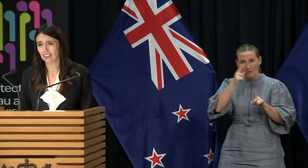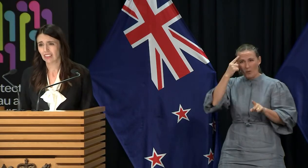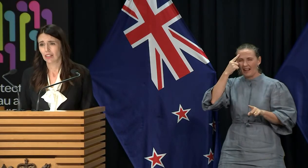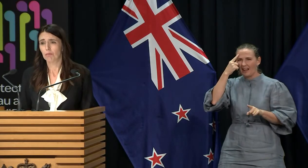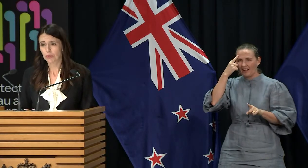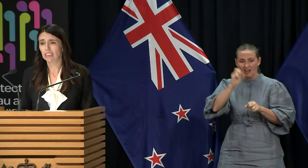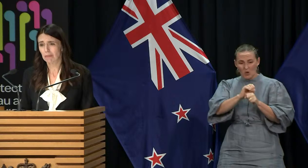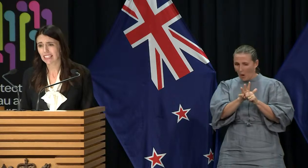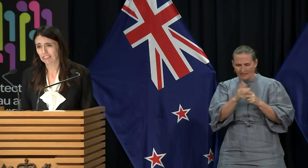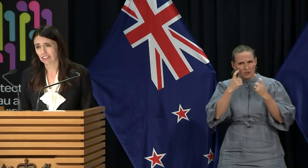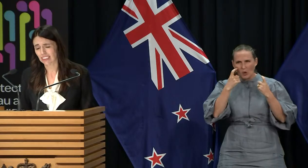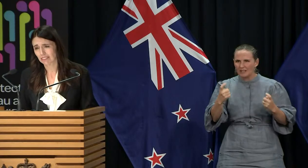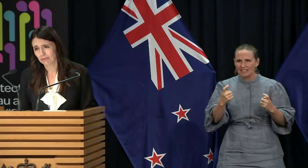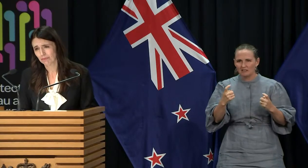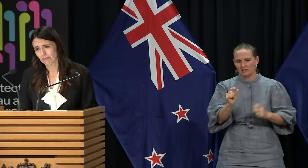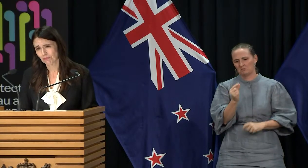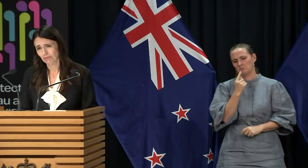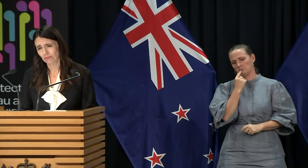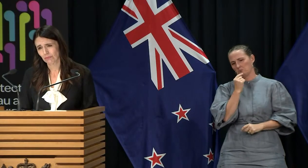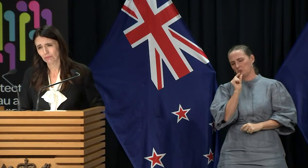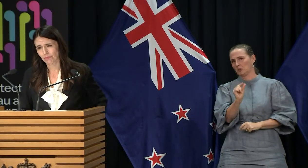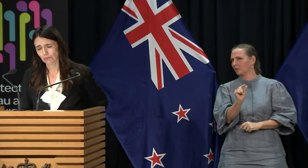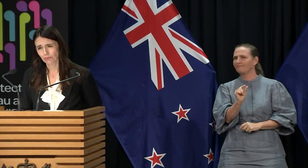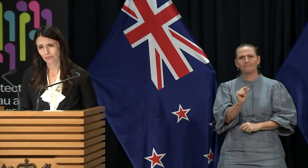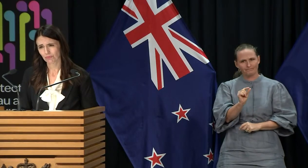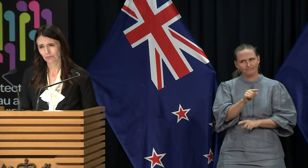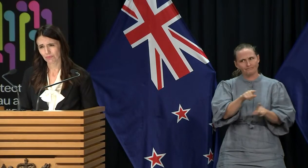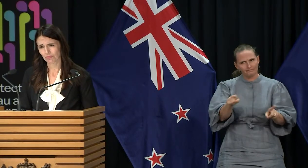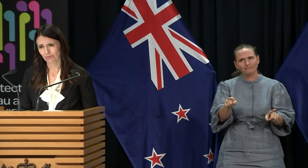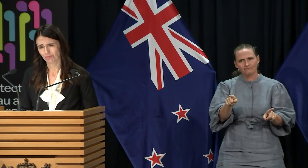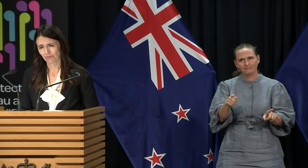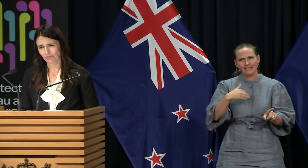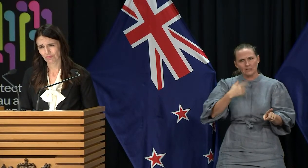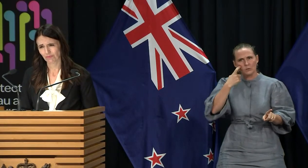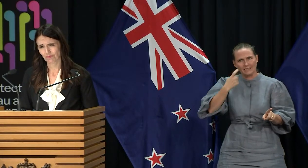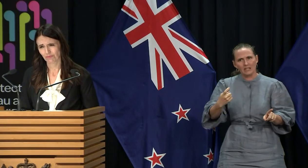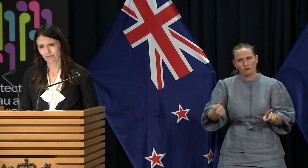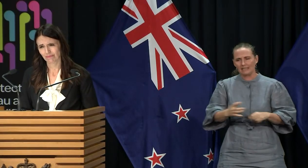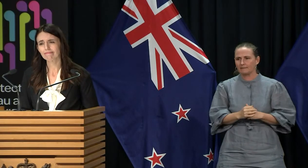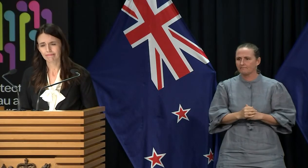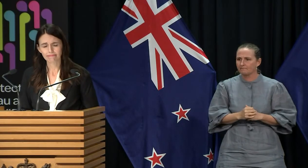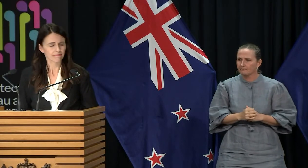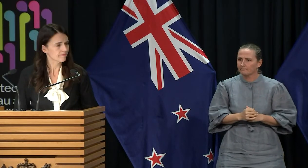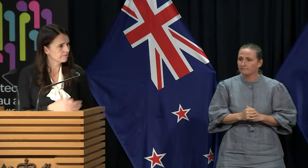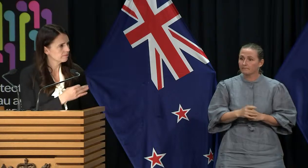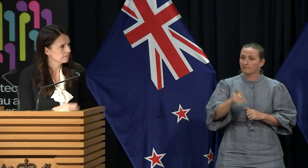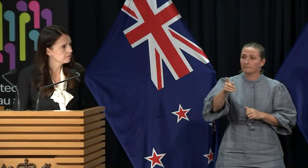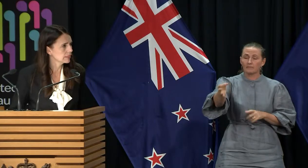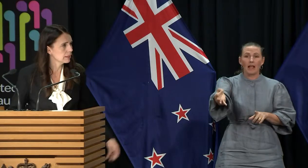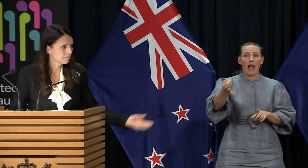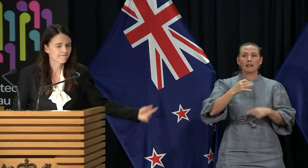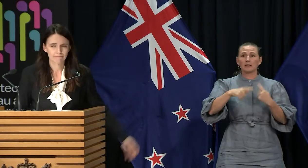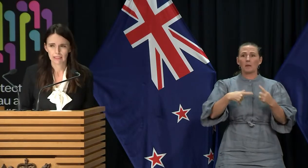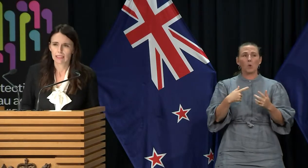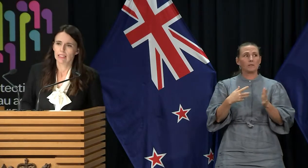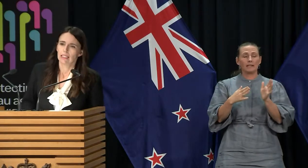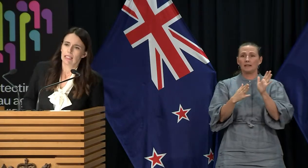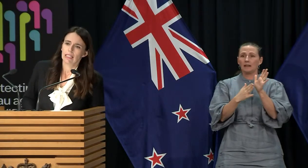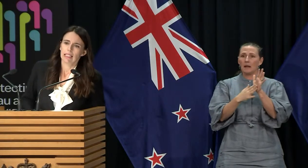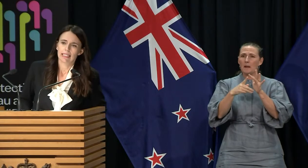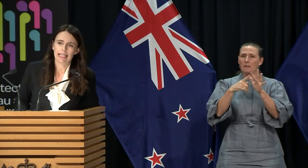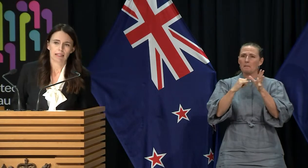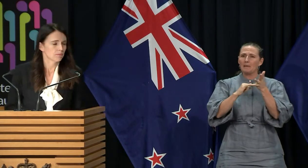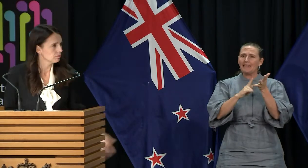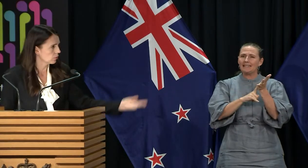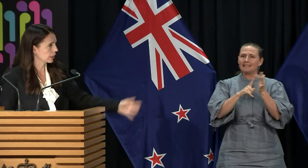do. Boosters make a difference. Will you be supporting the double vaccination measles as well as continuation of the